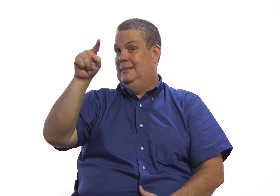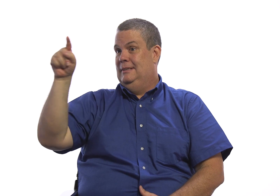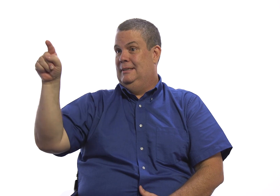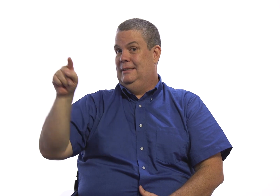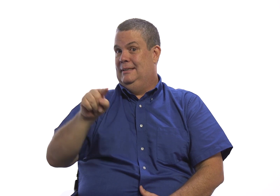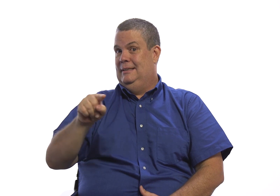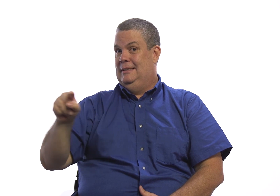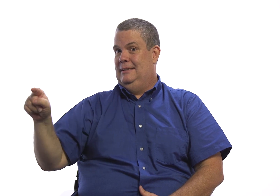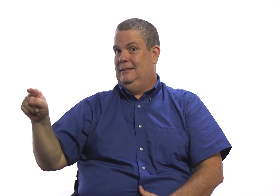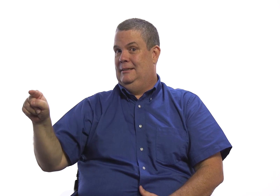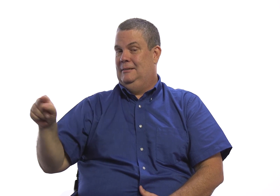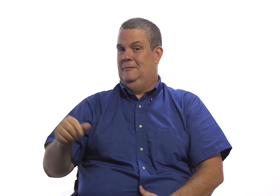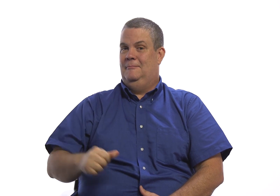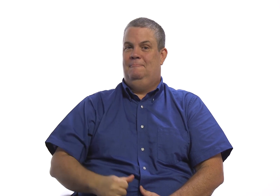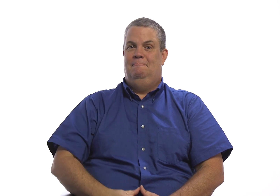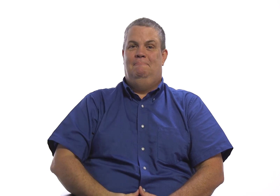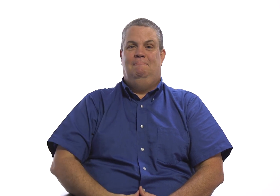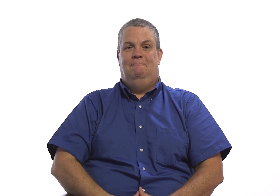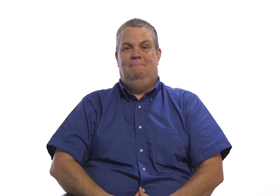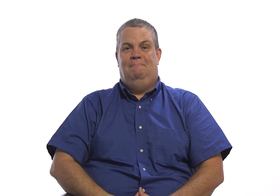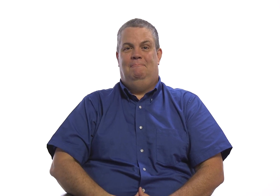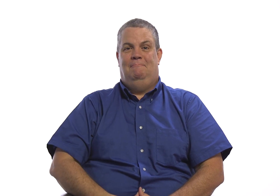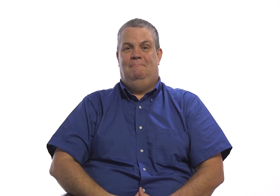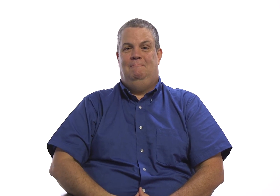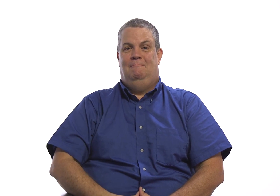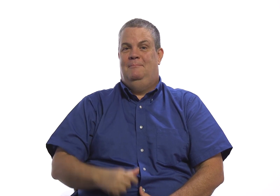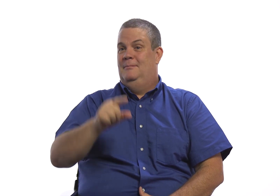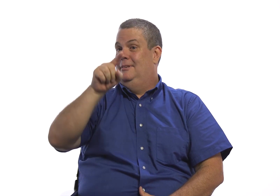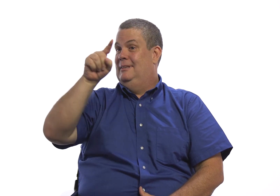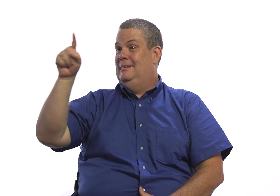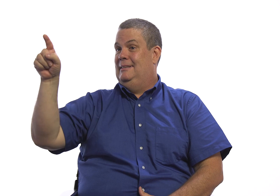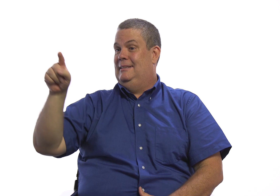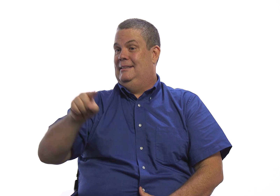Z. Z.